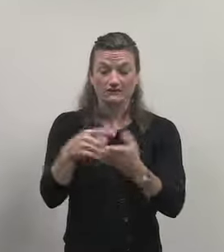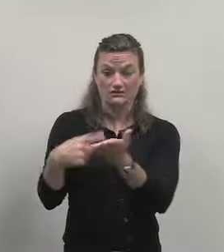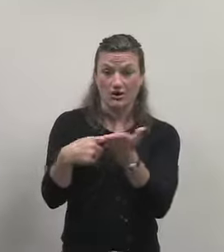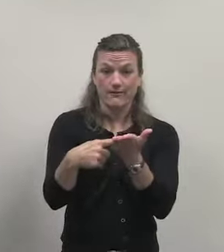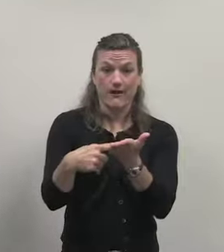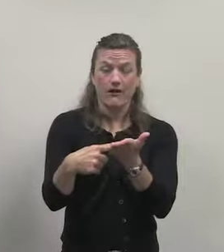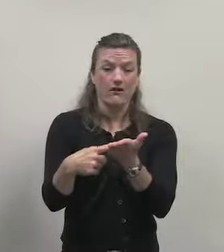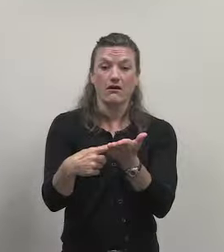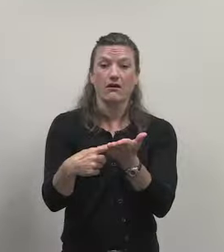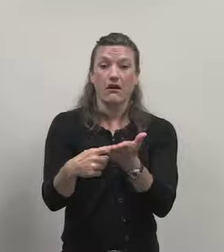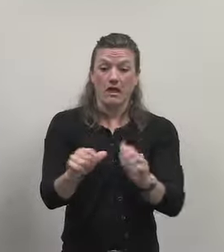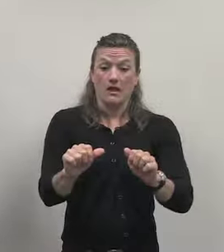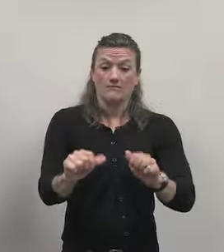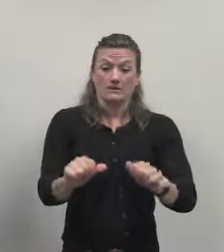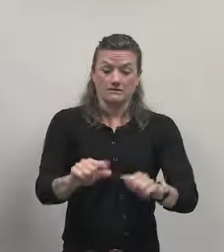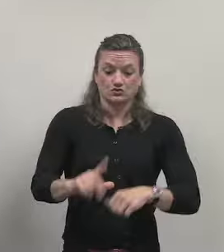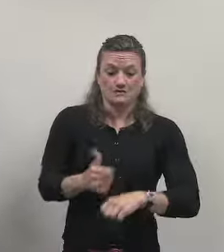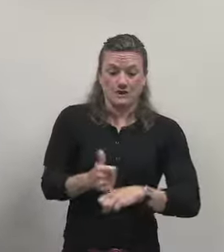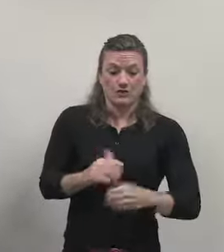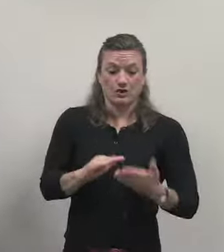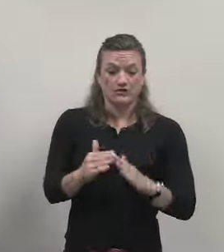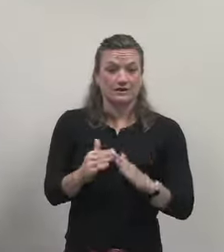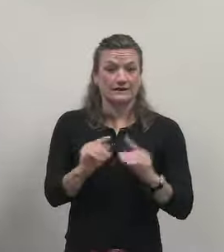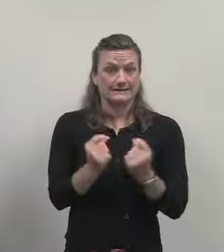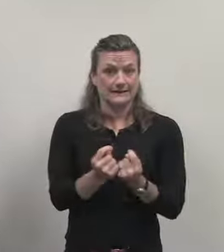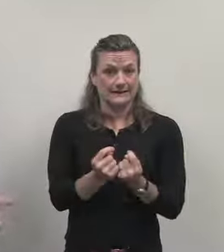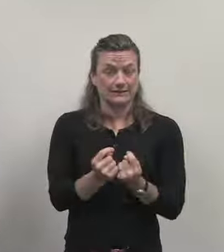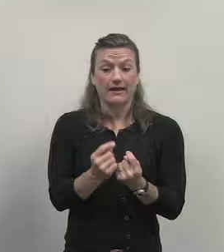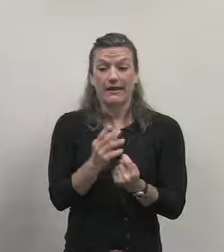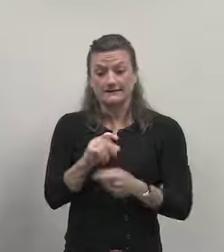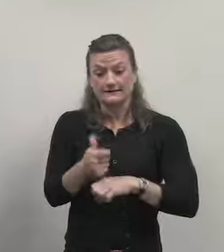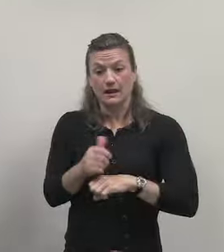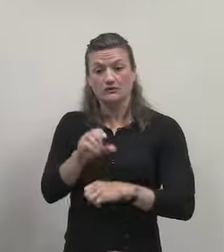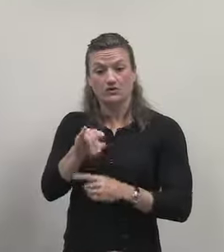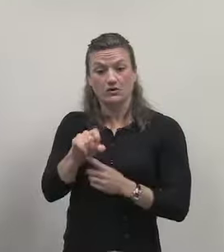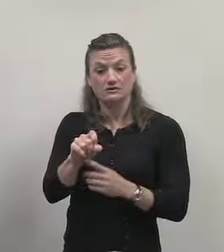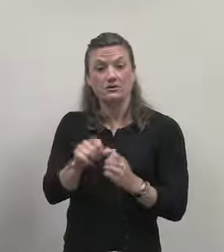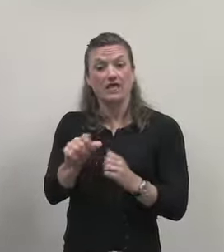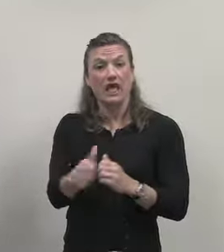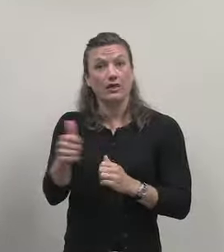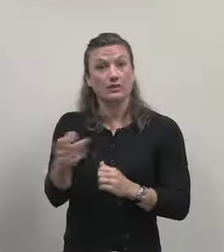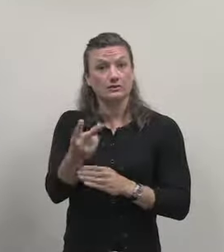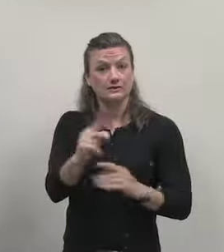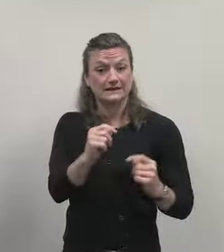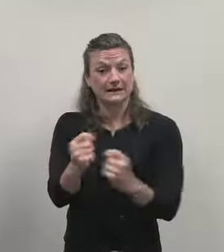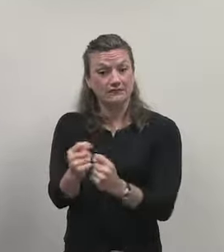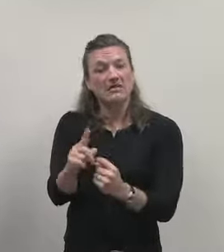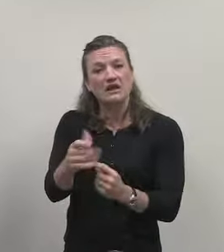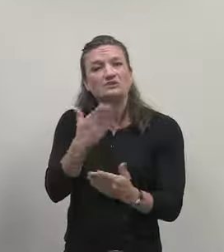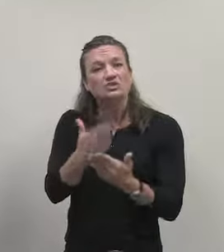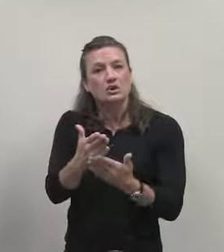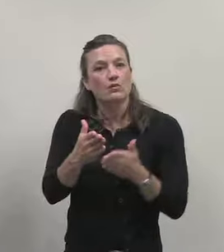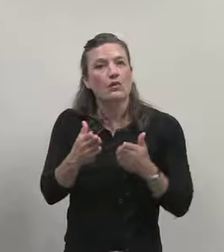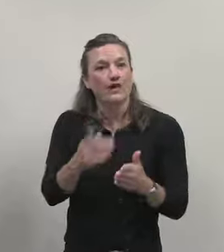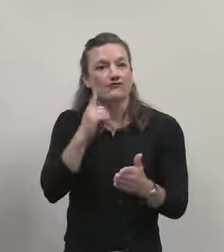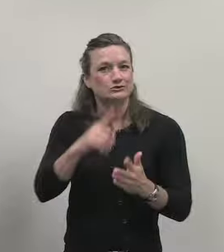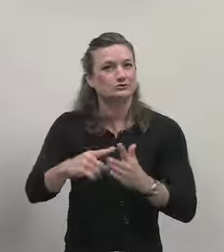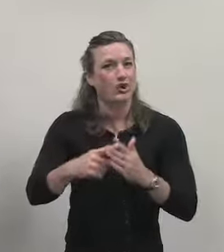the possibility of doing a community level team and Circles with the other two teams is a good way to